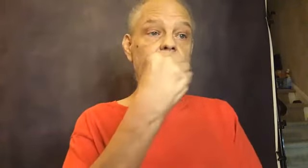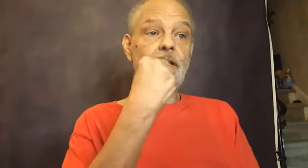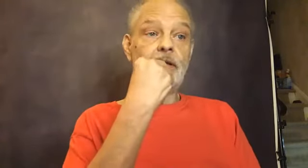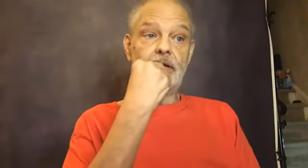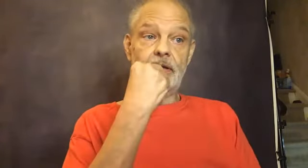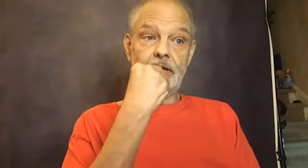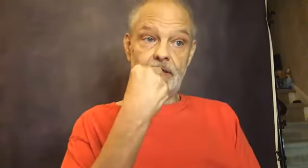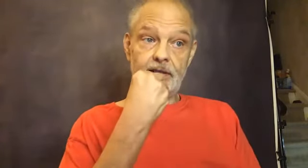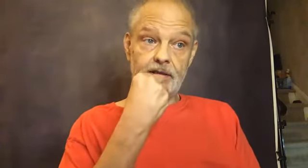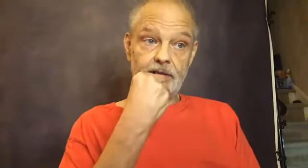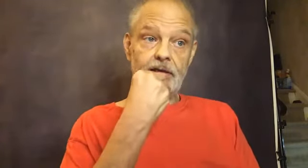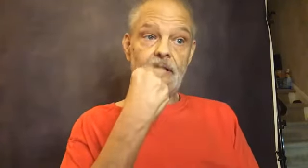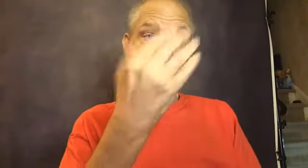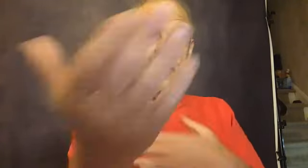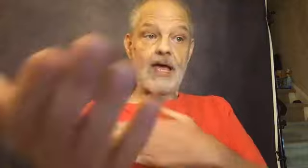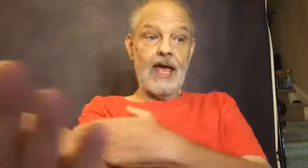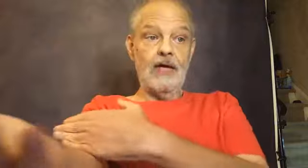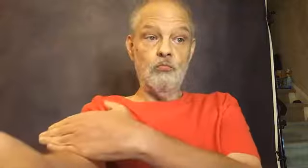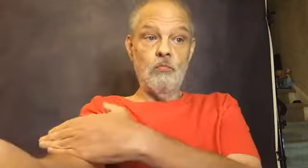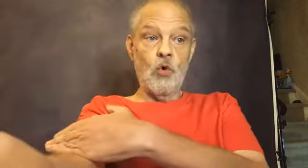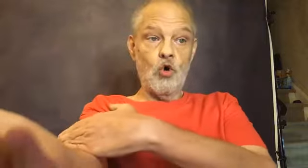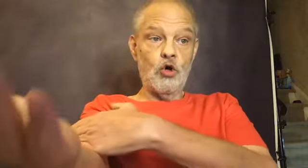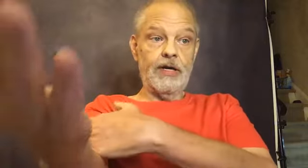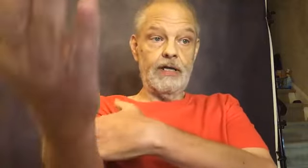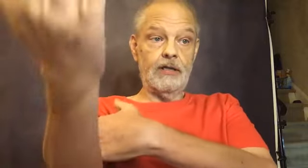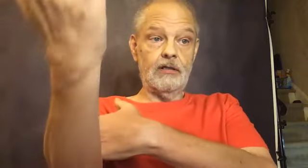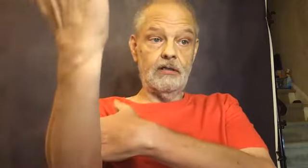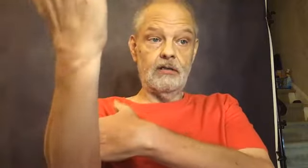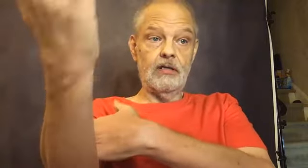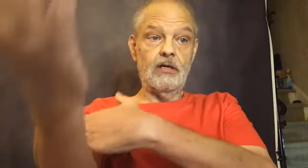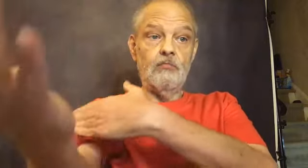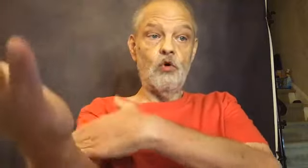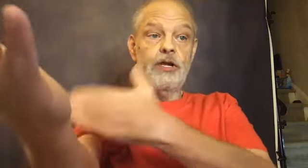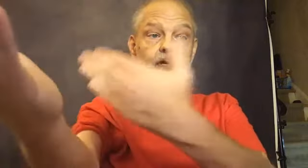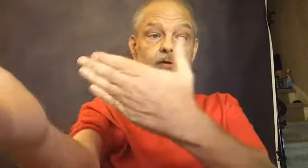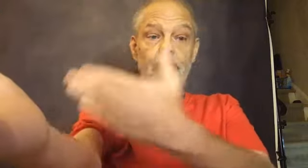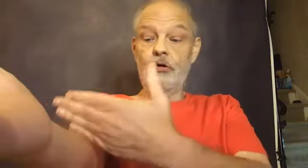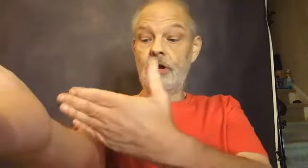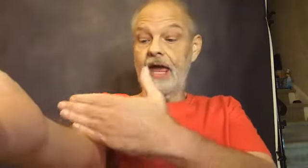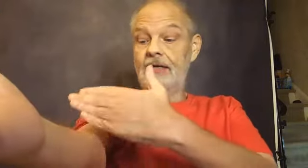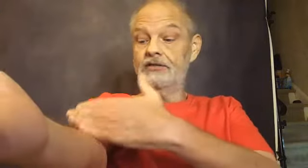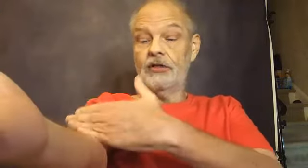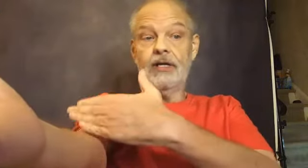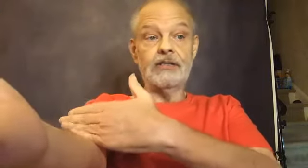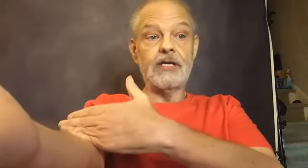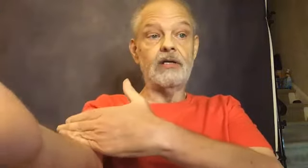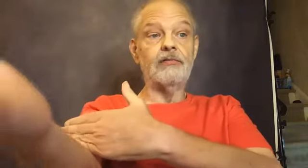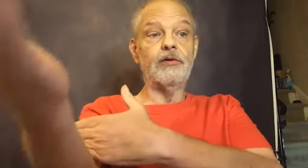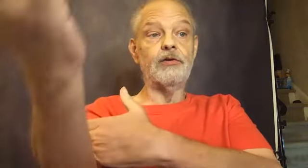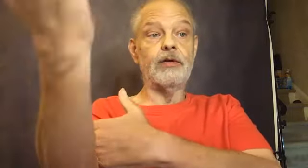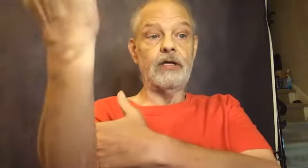Okay, eat and morning. Morning, your hand is on the inside of your